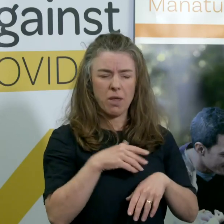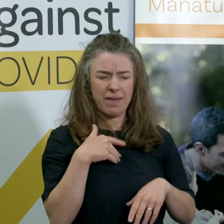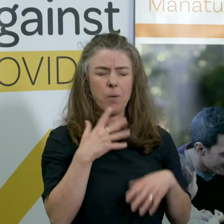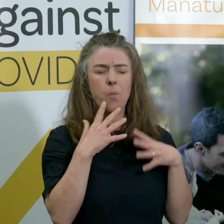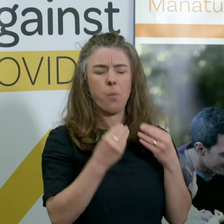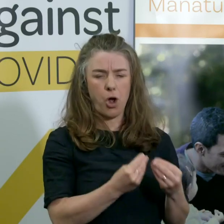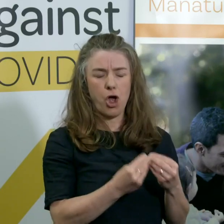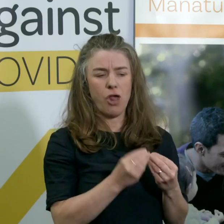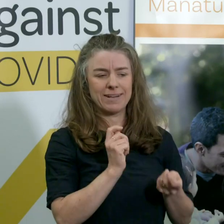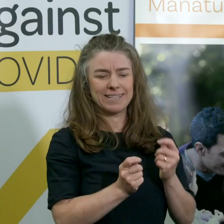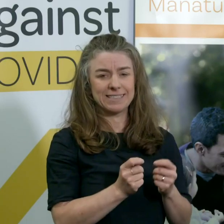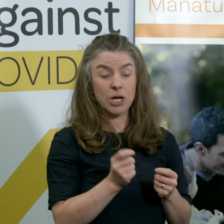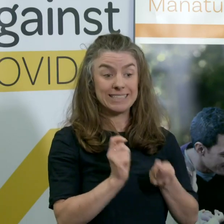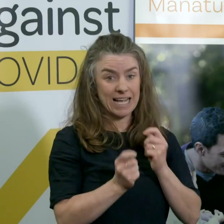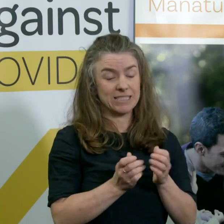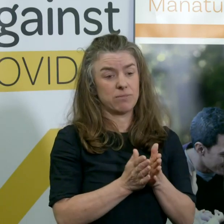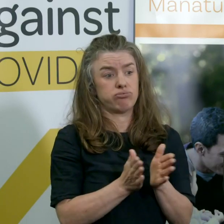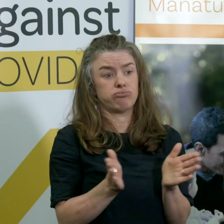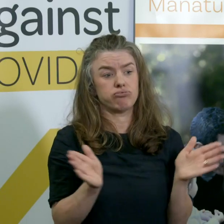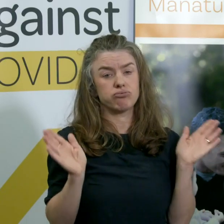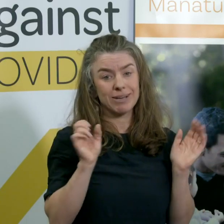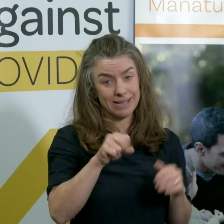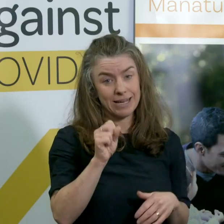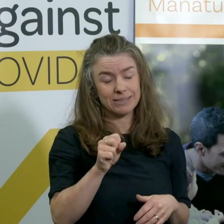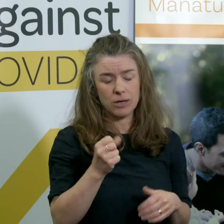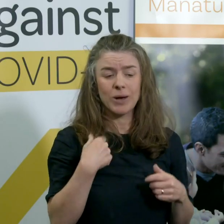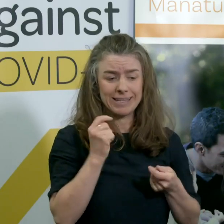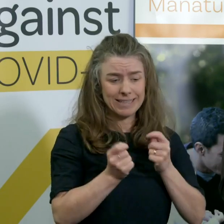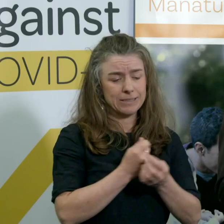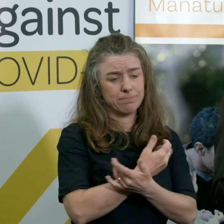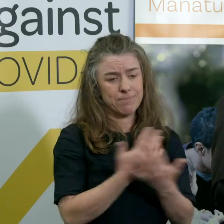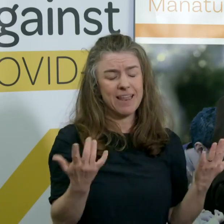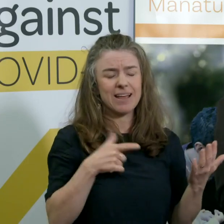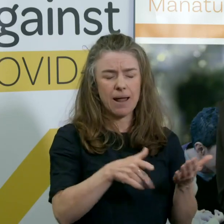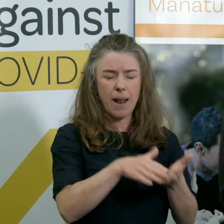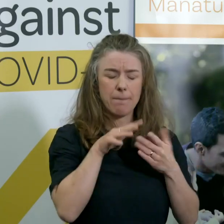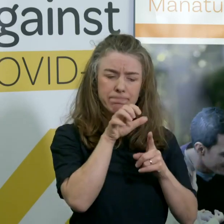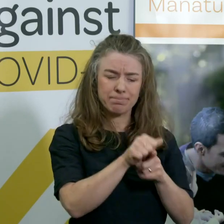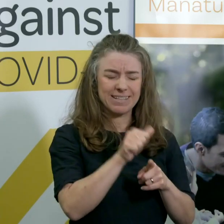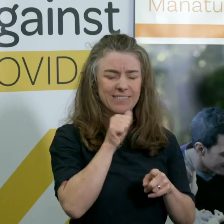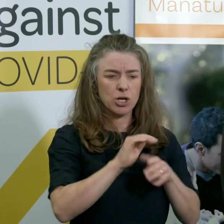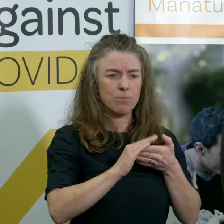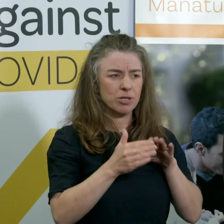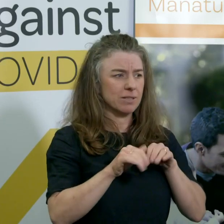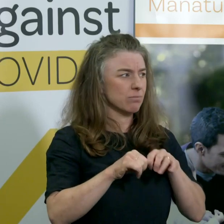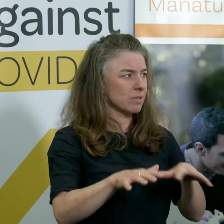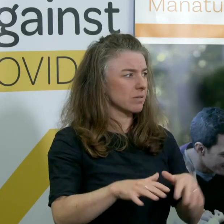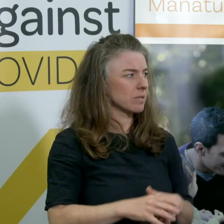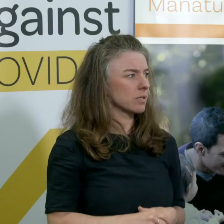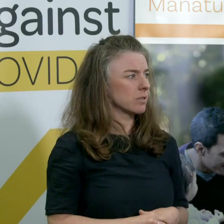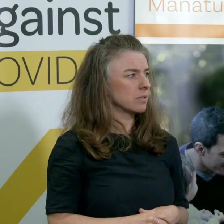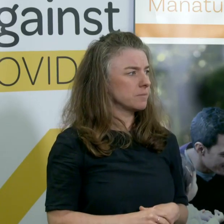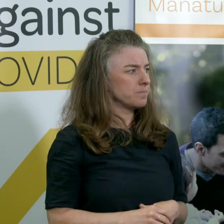think we are seeing quite wide testing, and that's helping assure us that we don't have any community spread yet. There was a question here. Yeah, there are reports